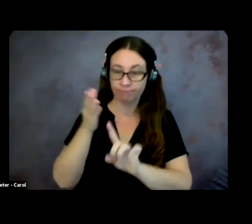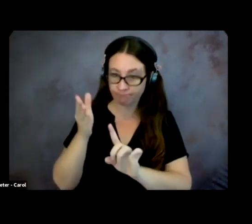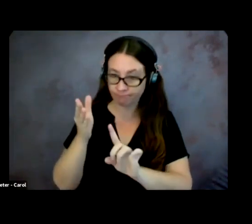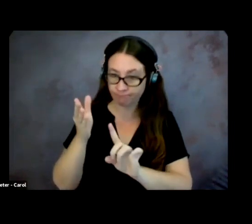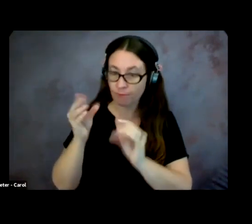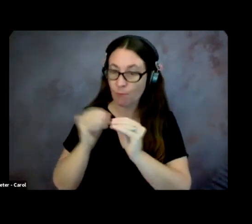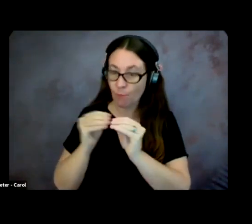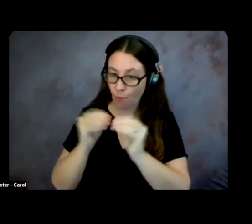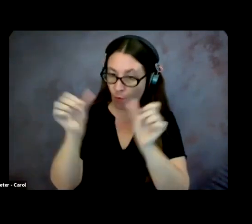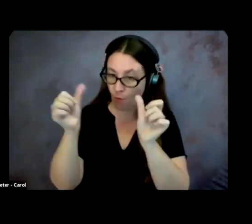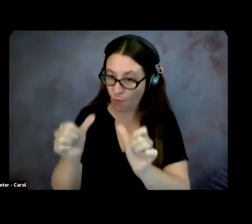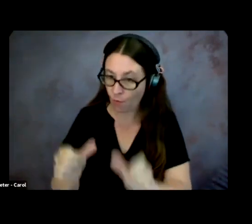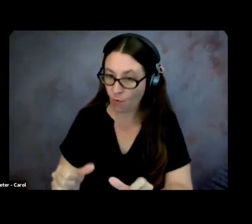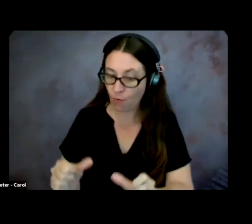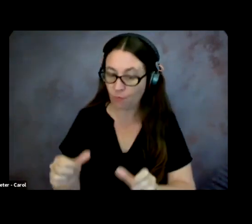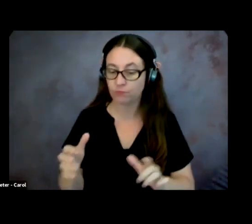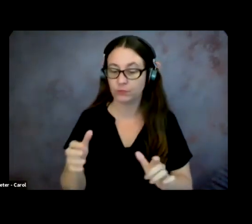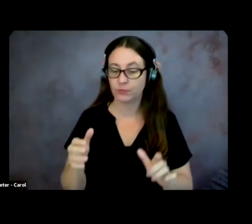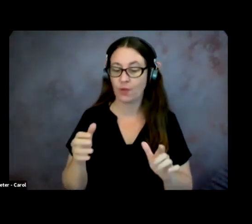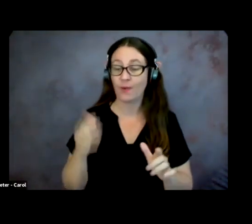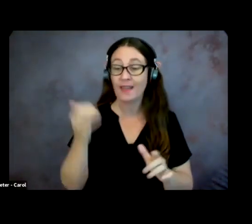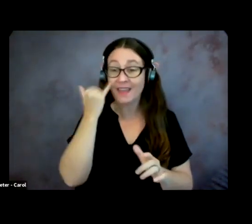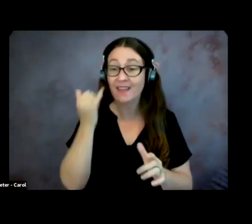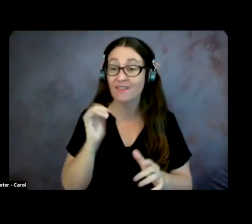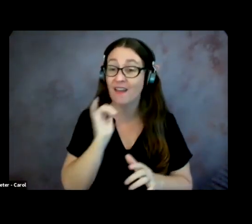in the playground or just random accidents.